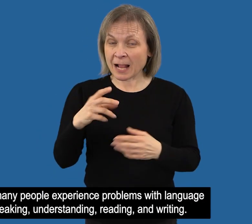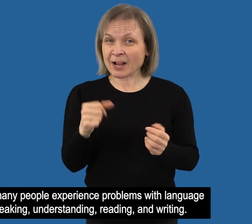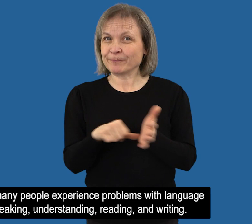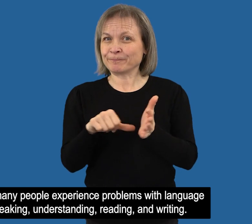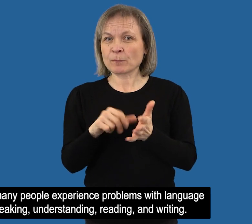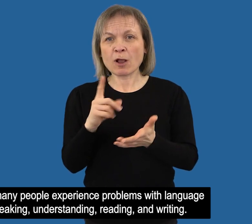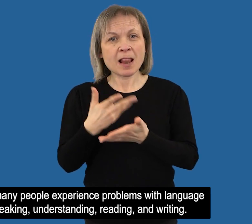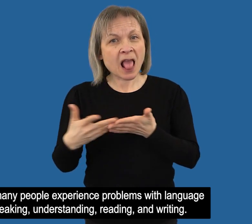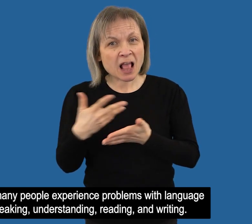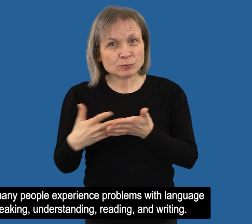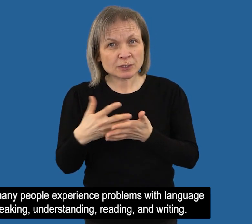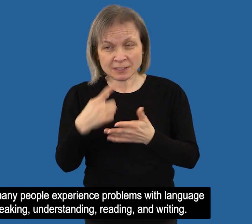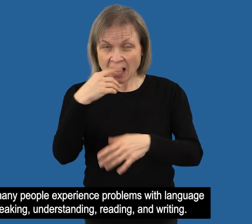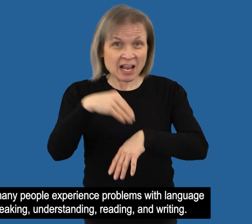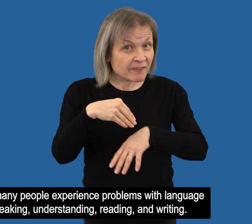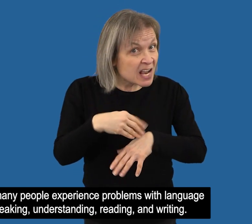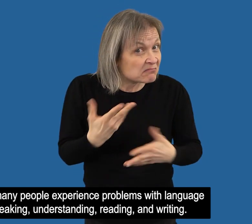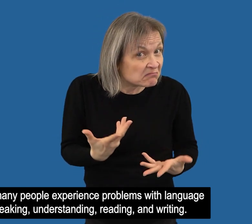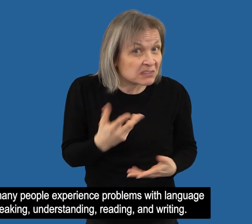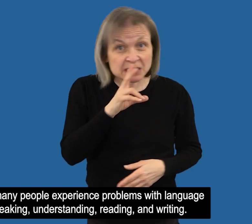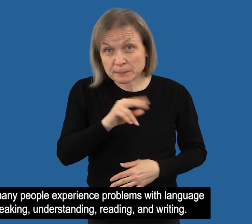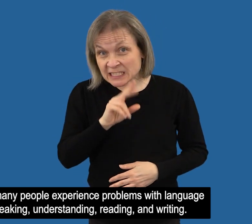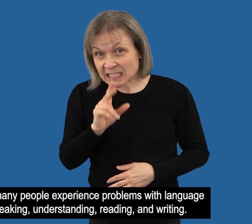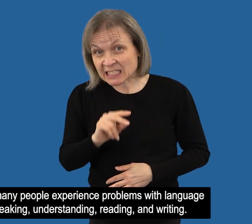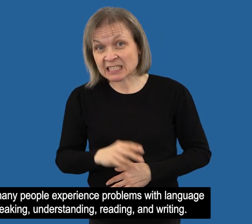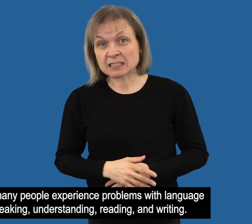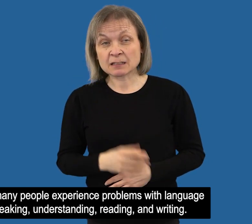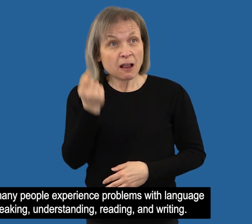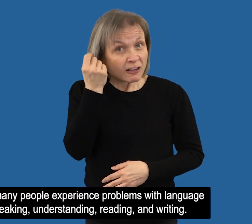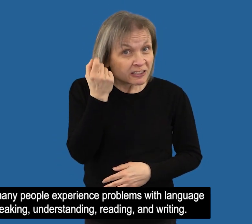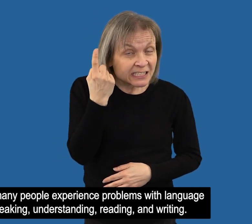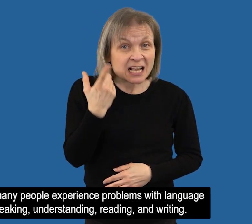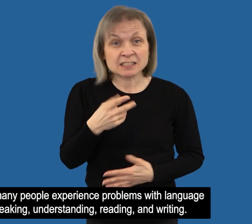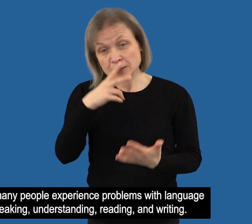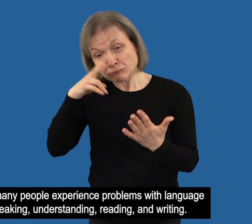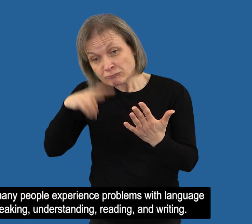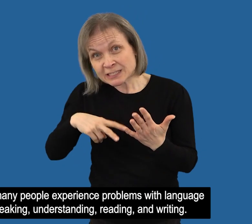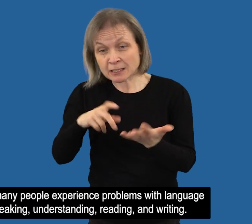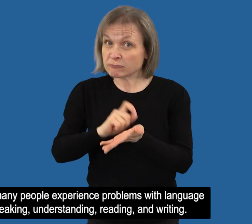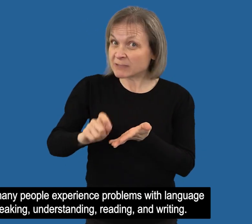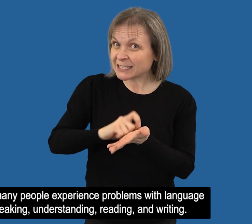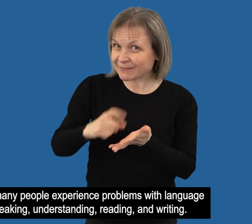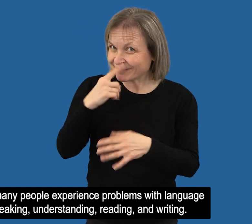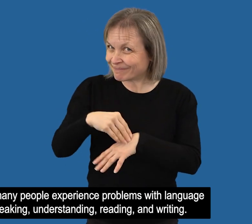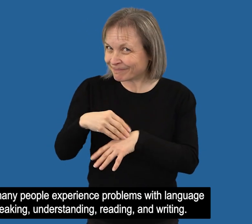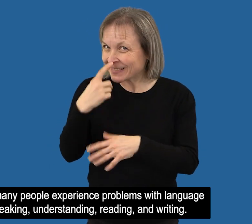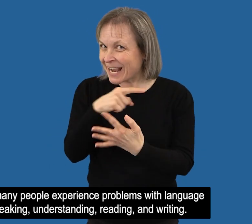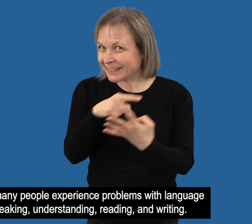After having a stroke, many people experience problems with language, which can affect speaking, understanding,